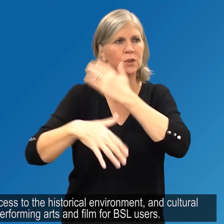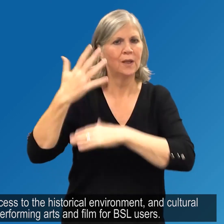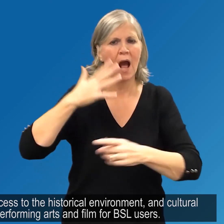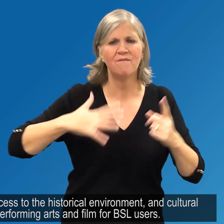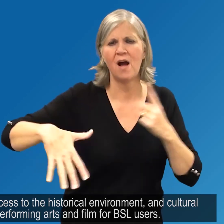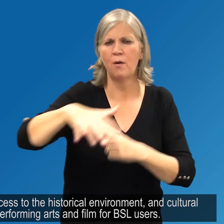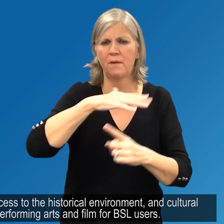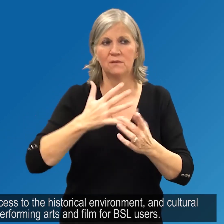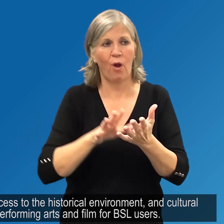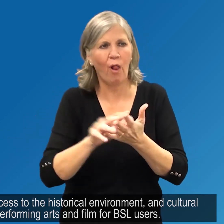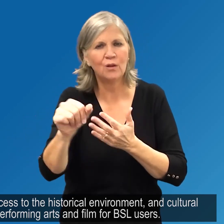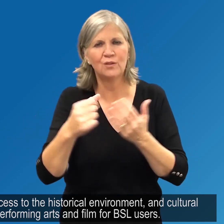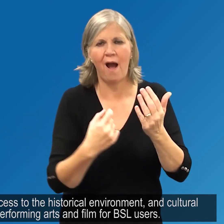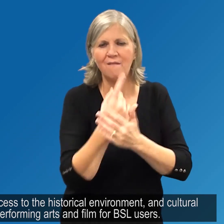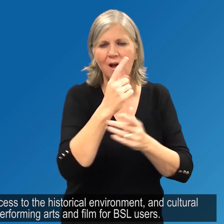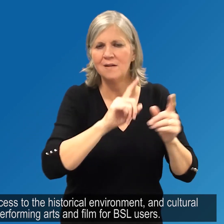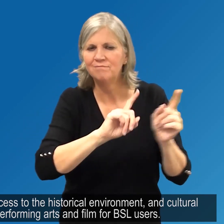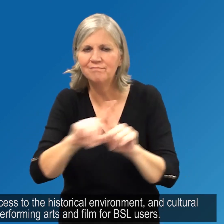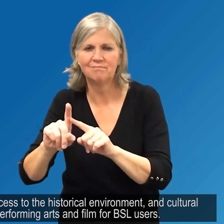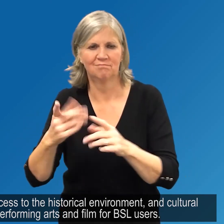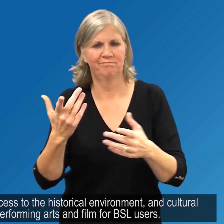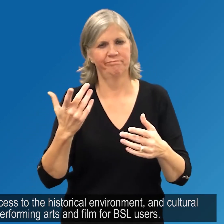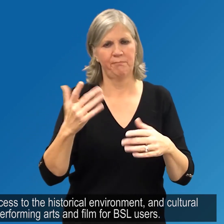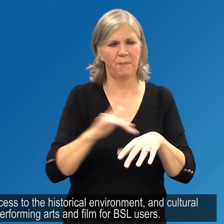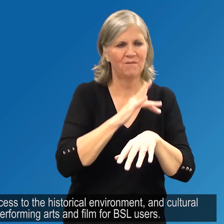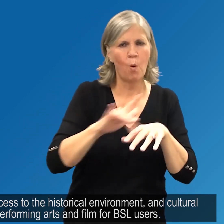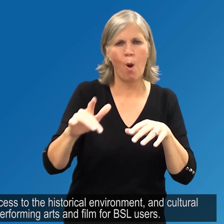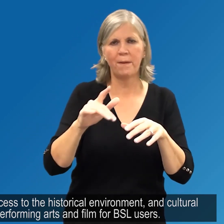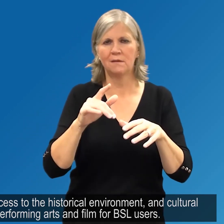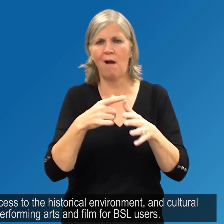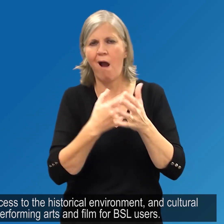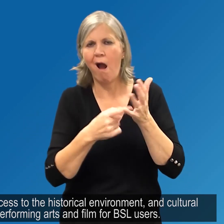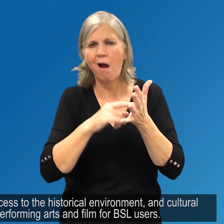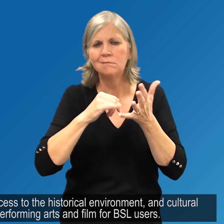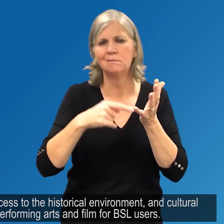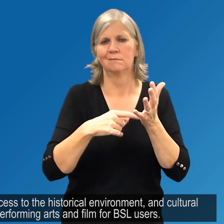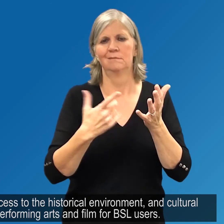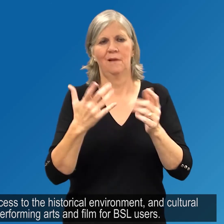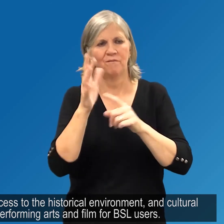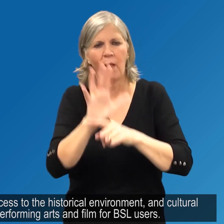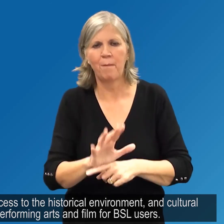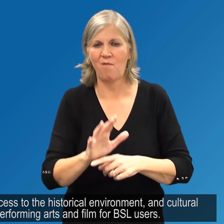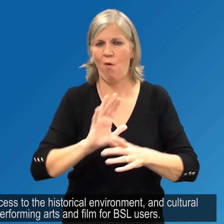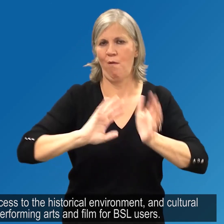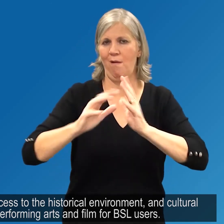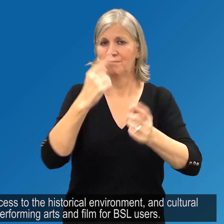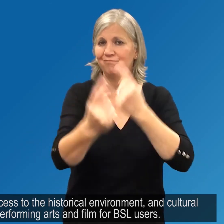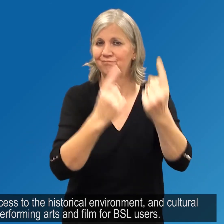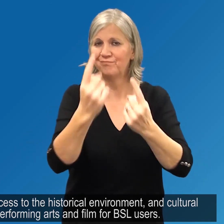27. Improve access to the historical environment, cultural events, performing arts and film for BSL users.